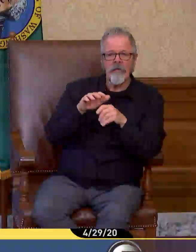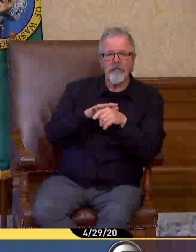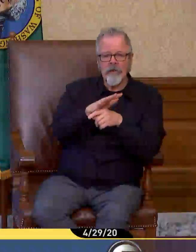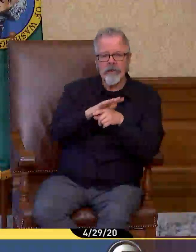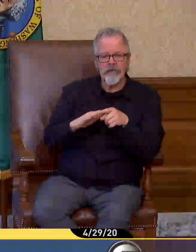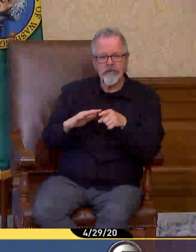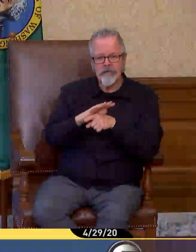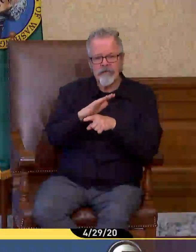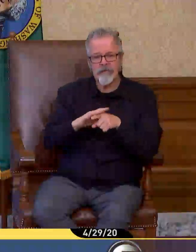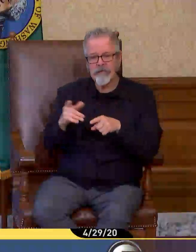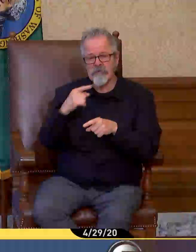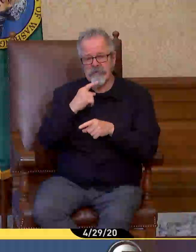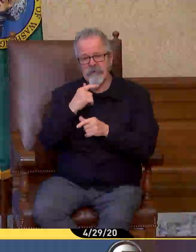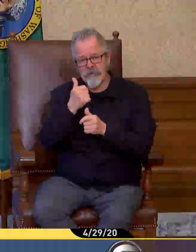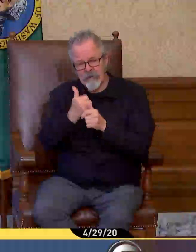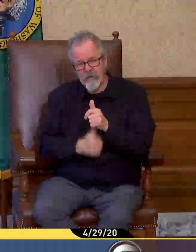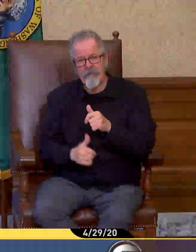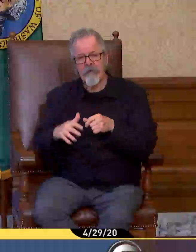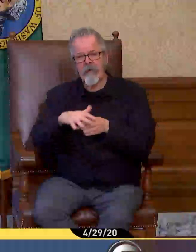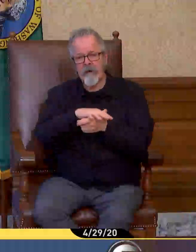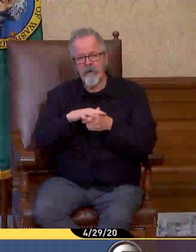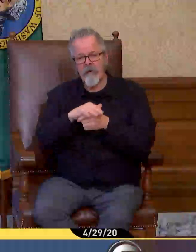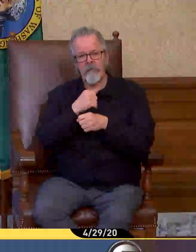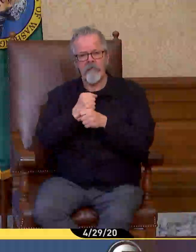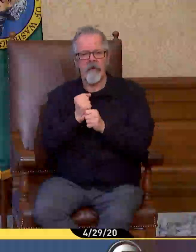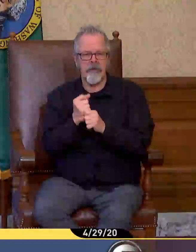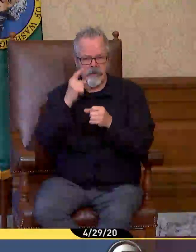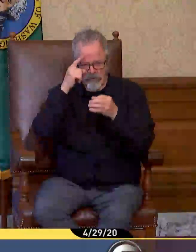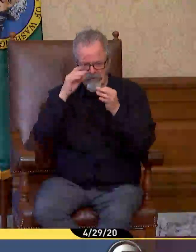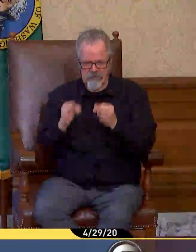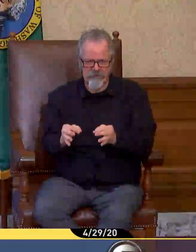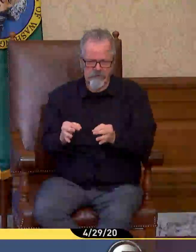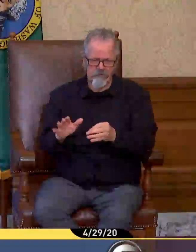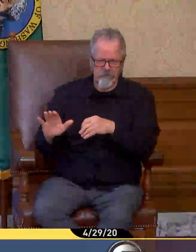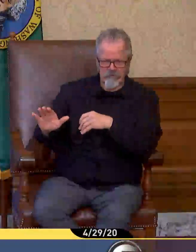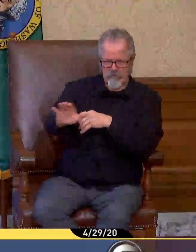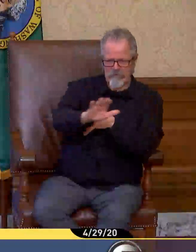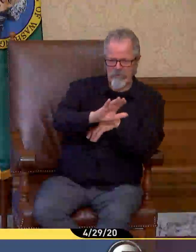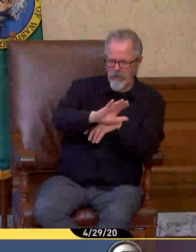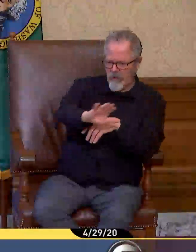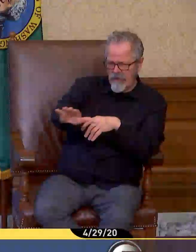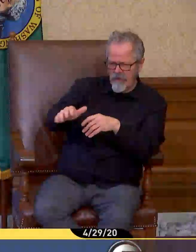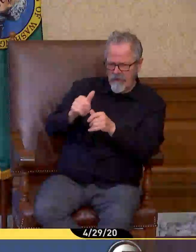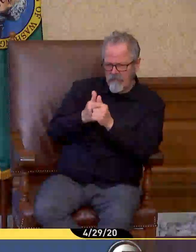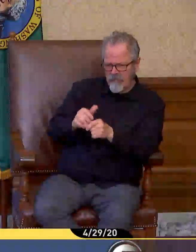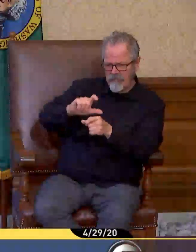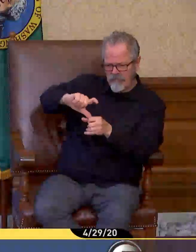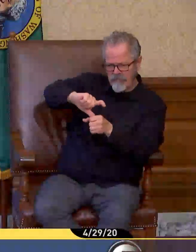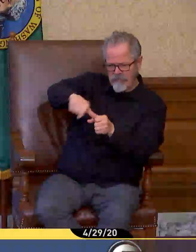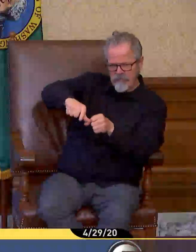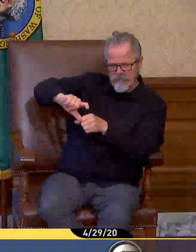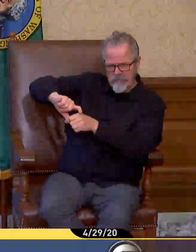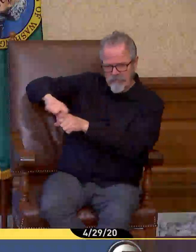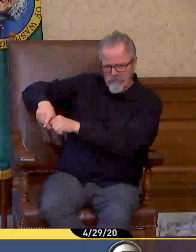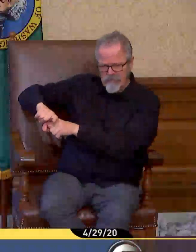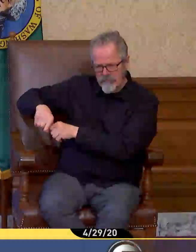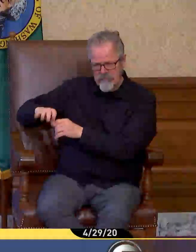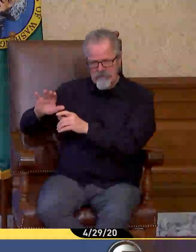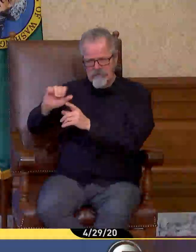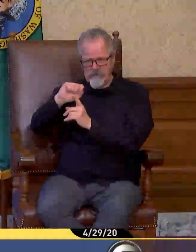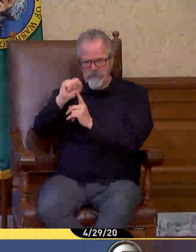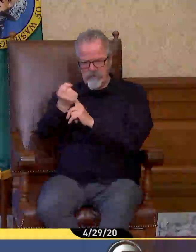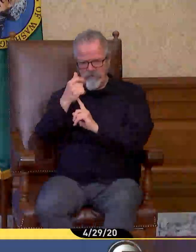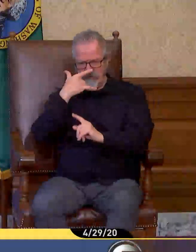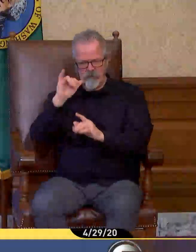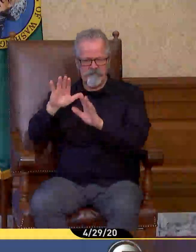Hannah with Cairo Radio. Hi, Governor. Questions. One, we continue to get calls and emails from people who are struggling with their car